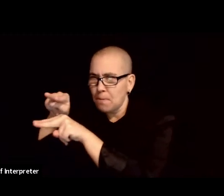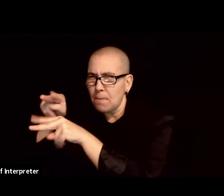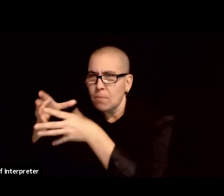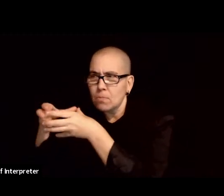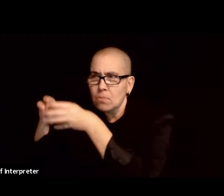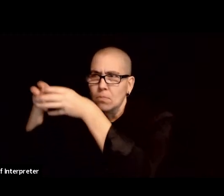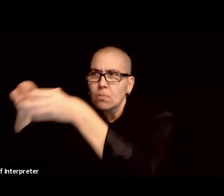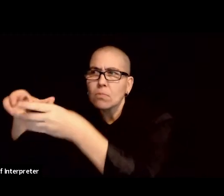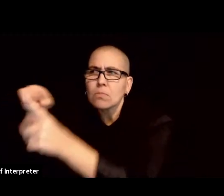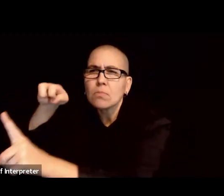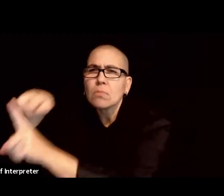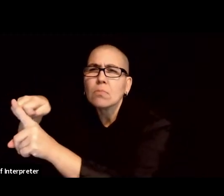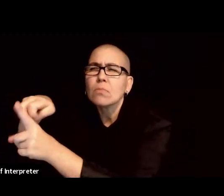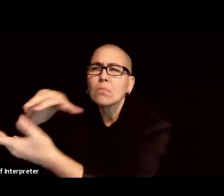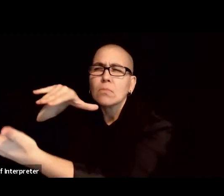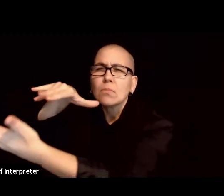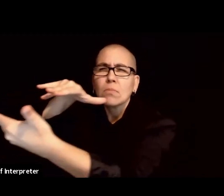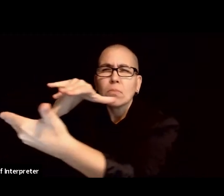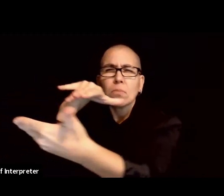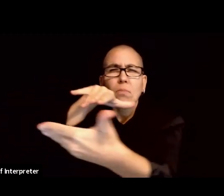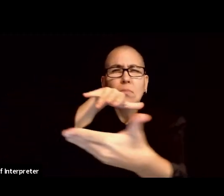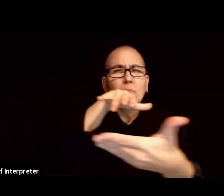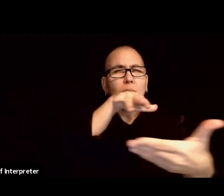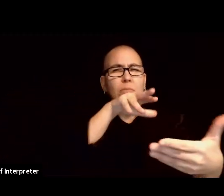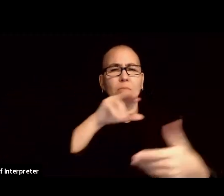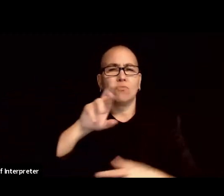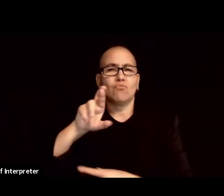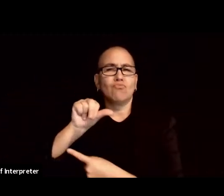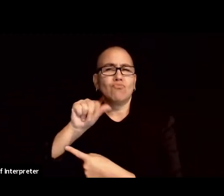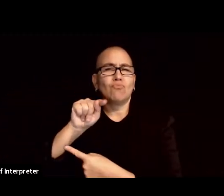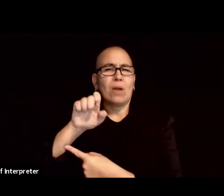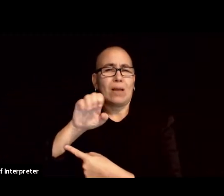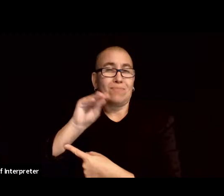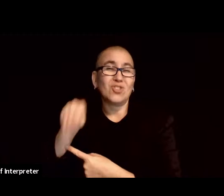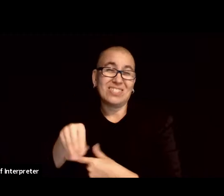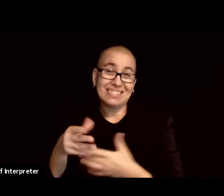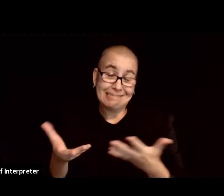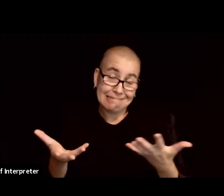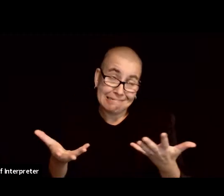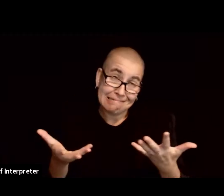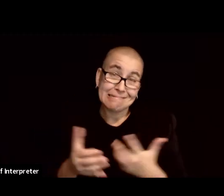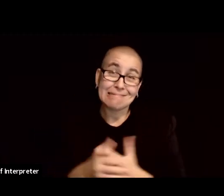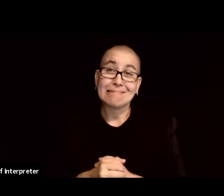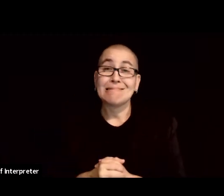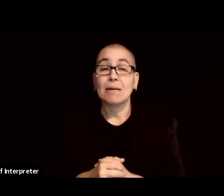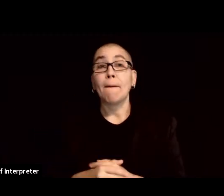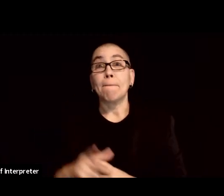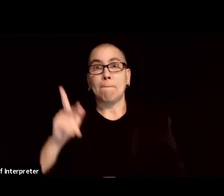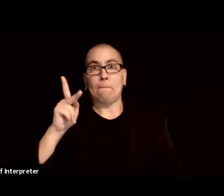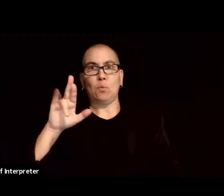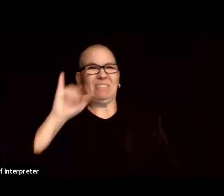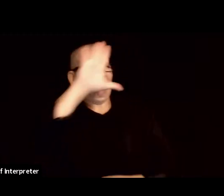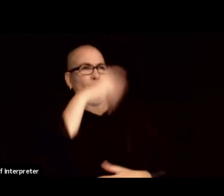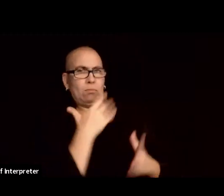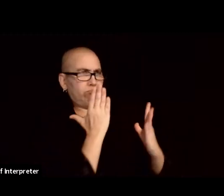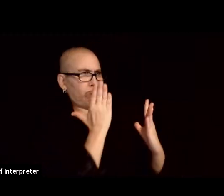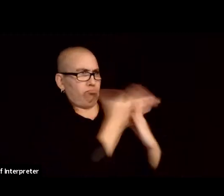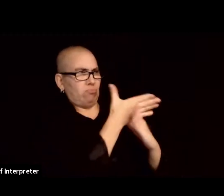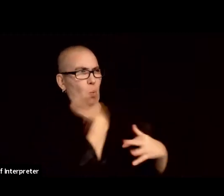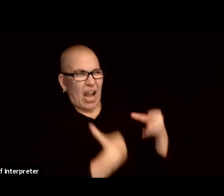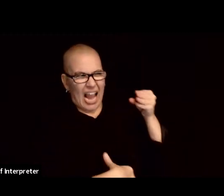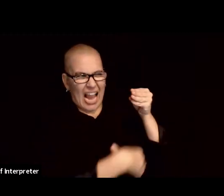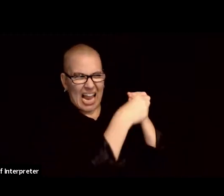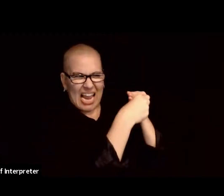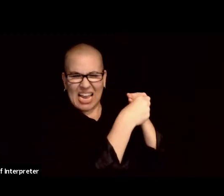discuss that. Well, and sure, if I could add too, I think one thing that we have heard from some of